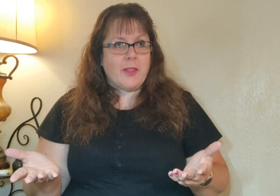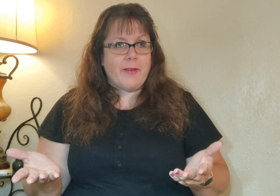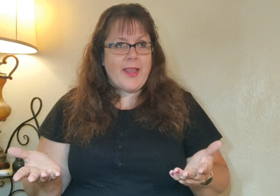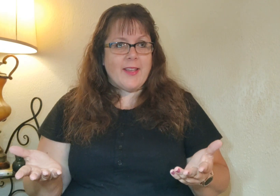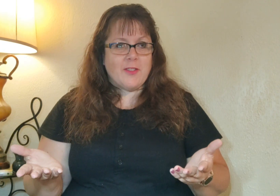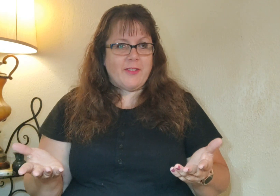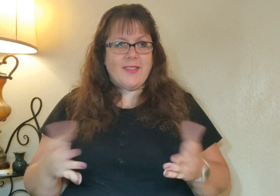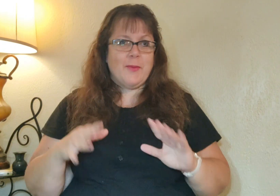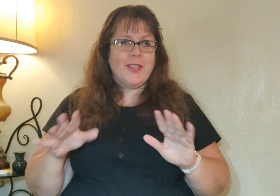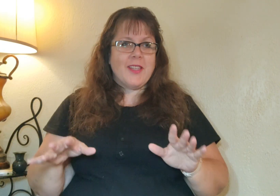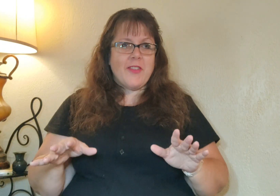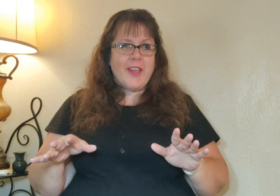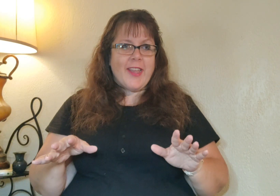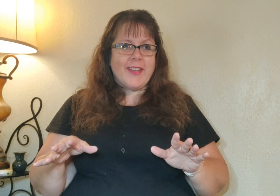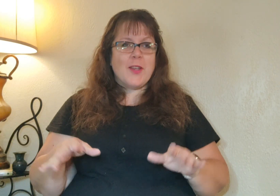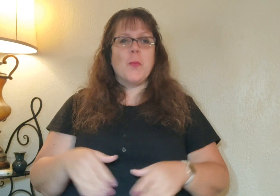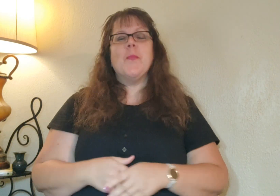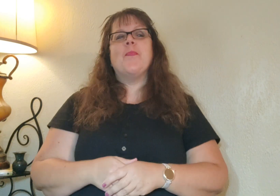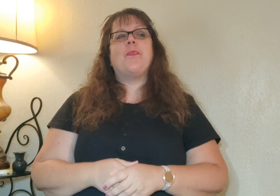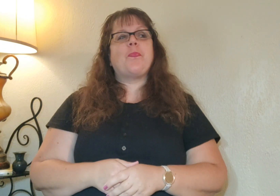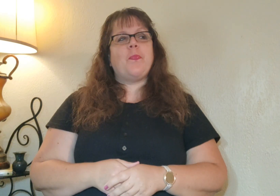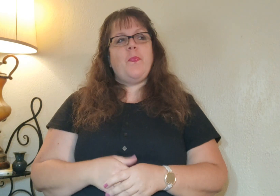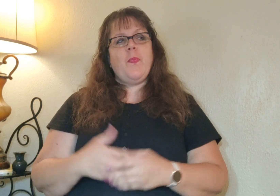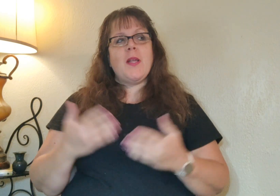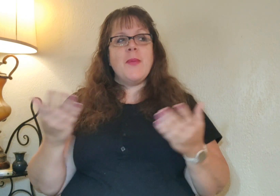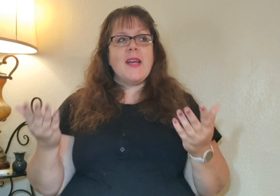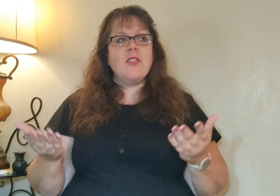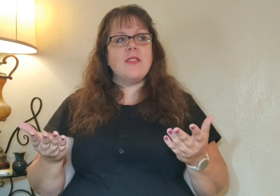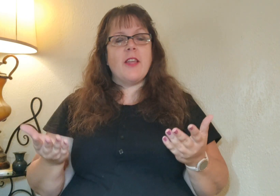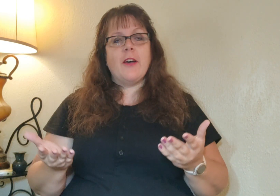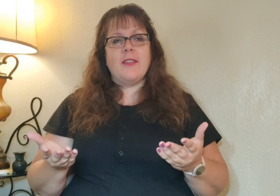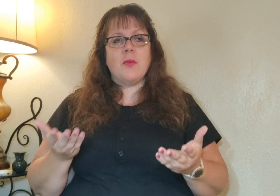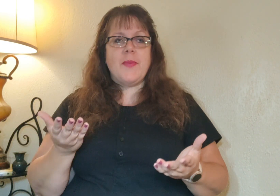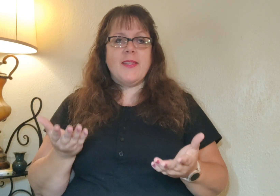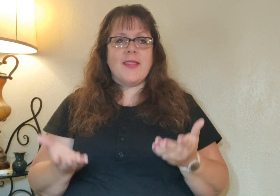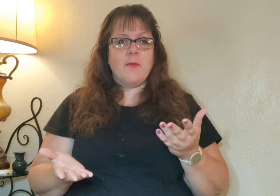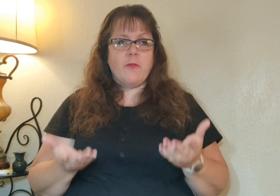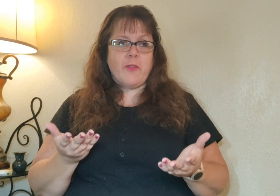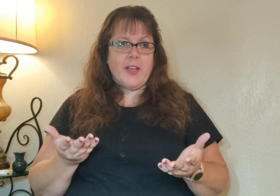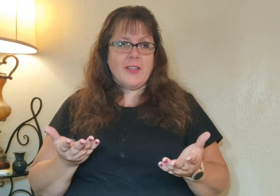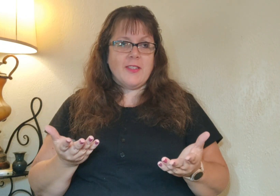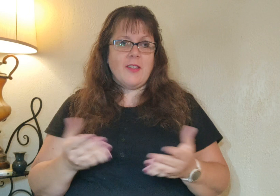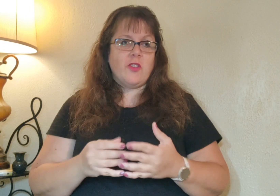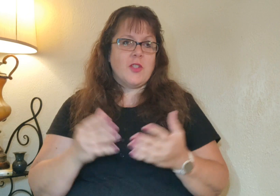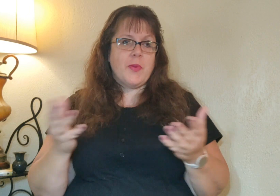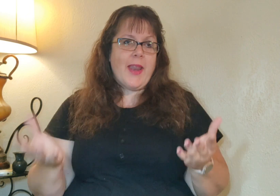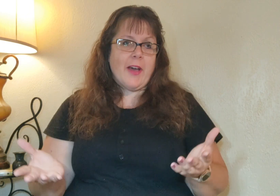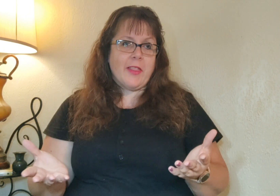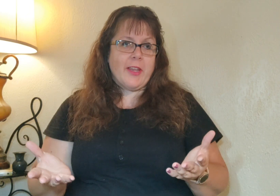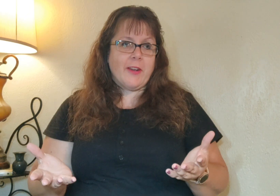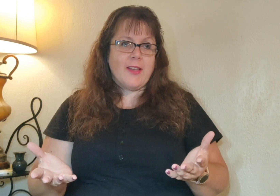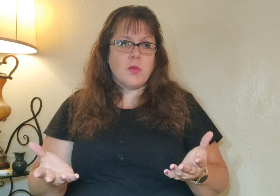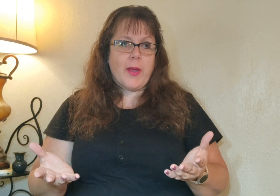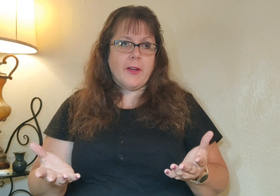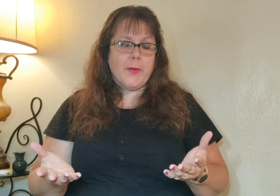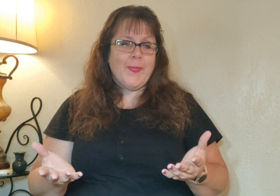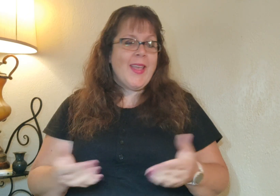the right answer is. I wouldn't leave you hanging. But I just thought this would be something fun to just put out there as well.